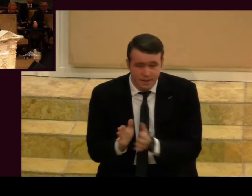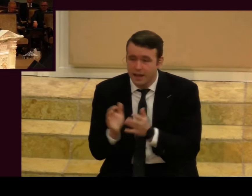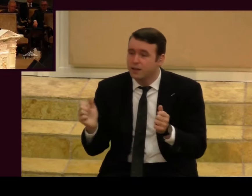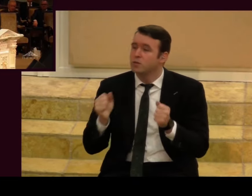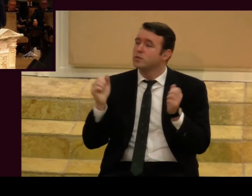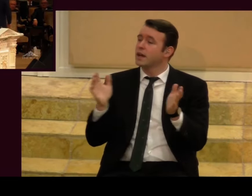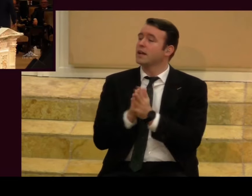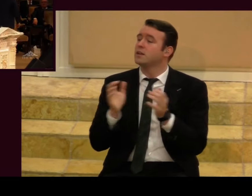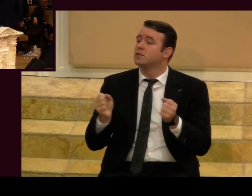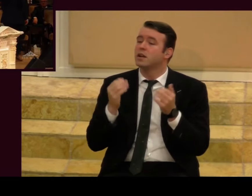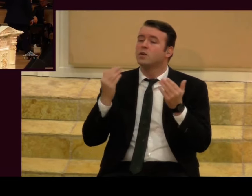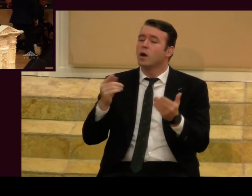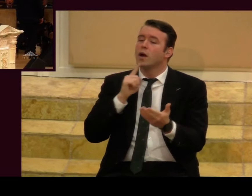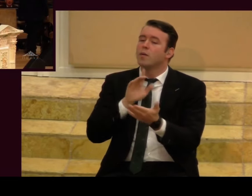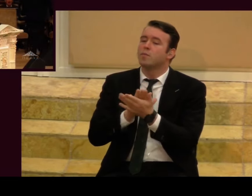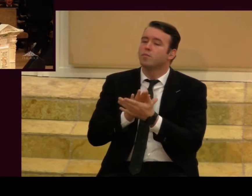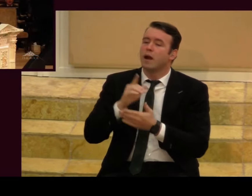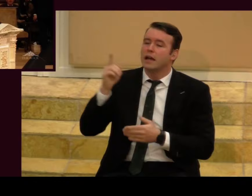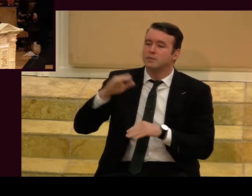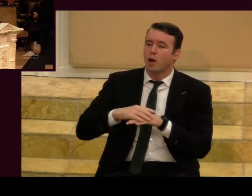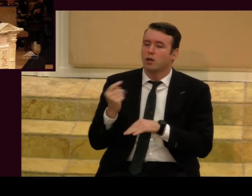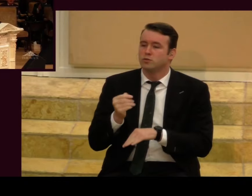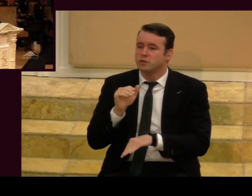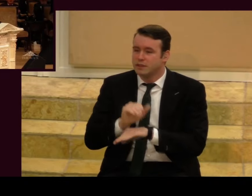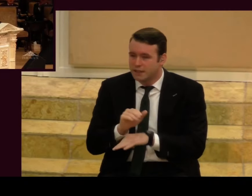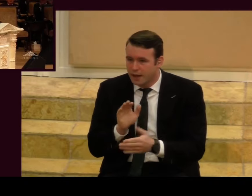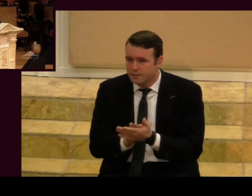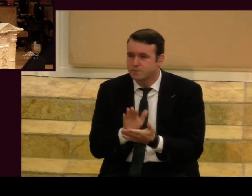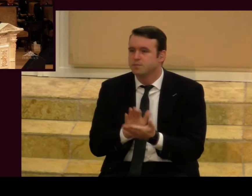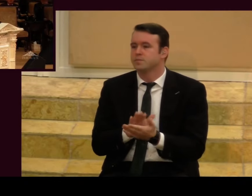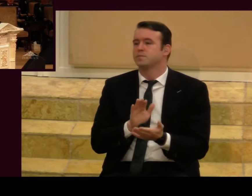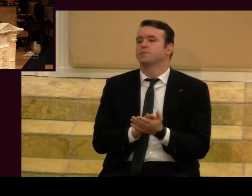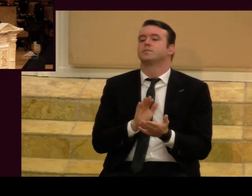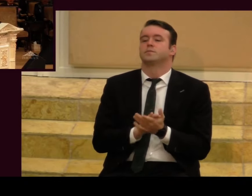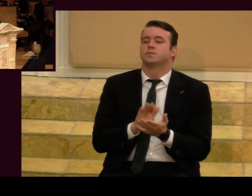Oh, hallelujah, hallelujah. Somebody praise him on a Tuesday night.